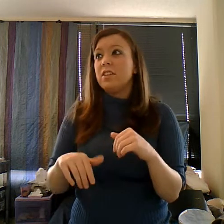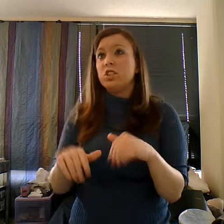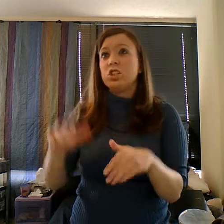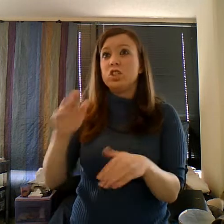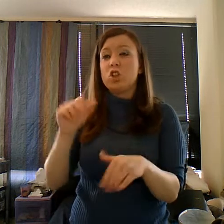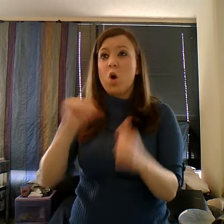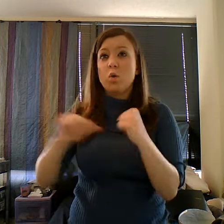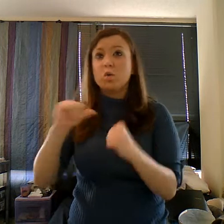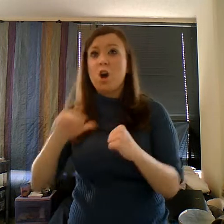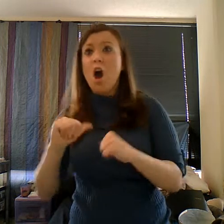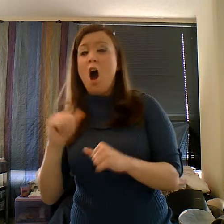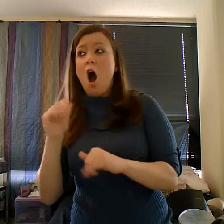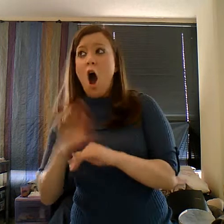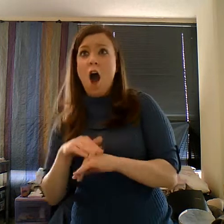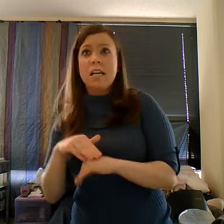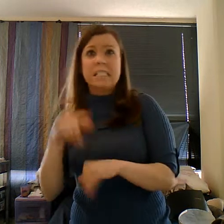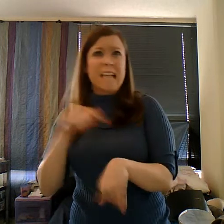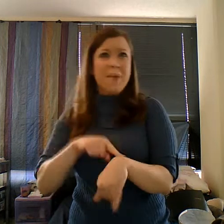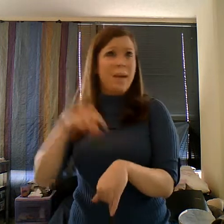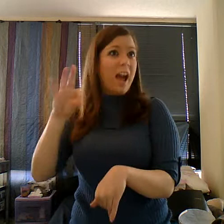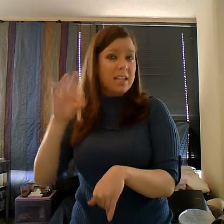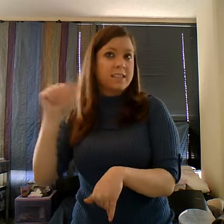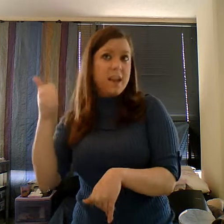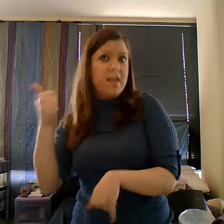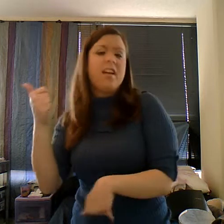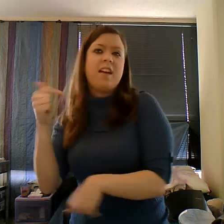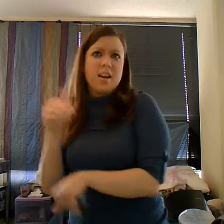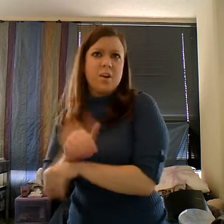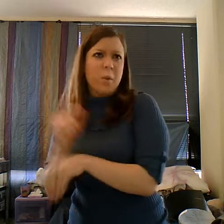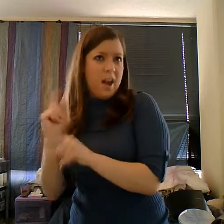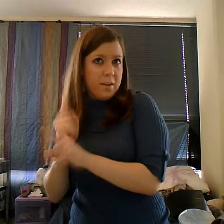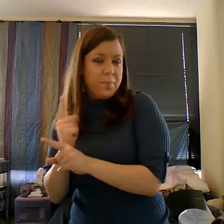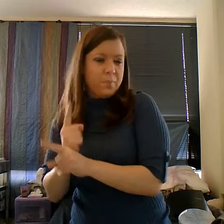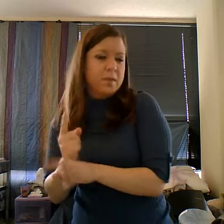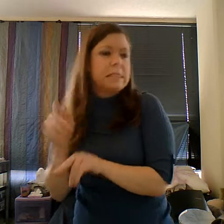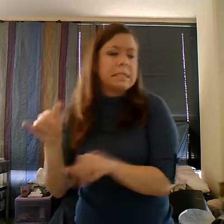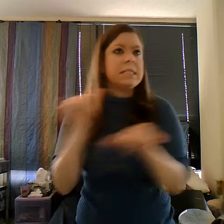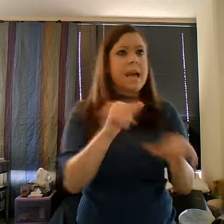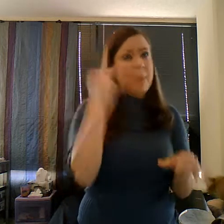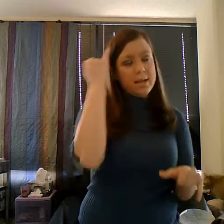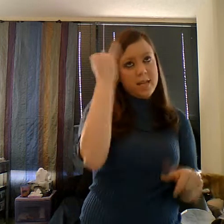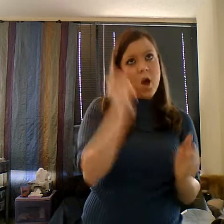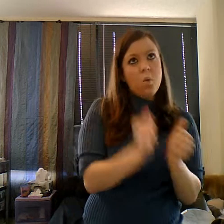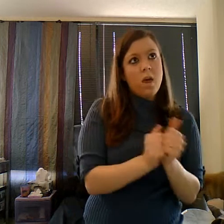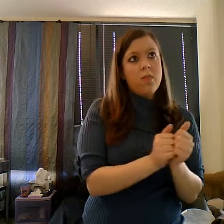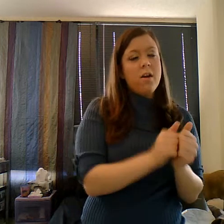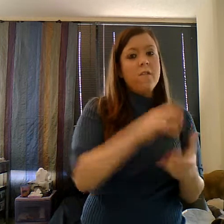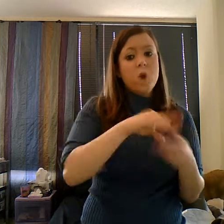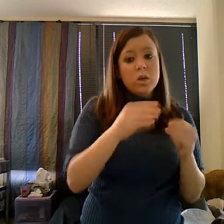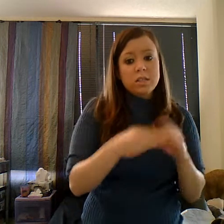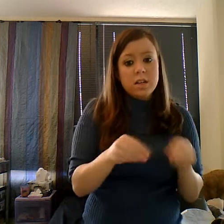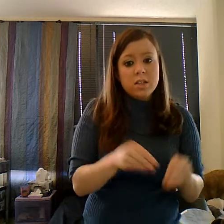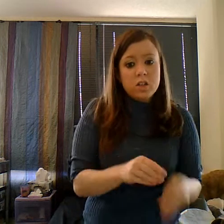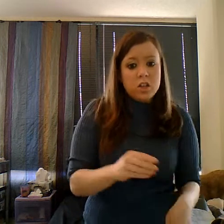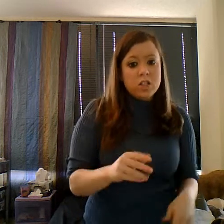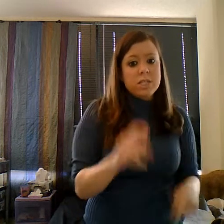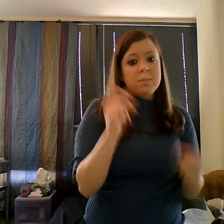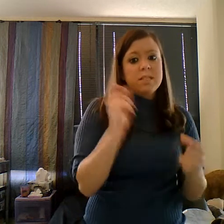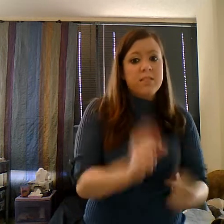So the tales that were told when the little kids were still born or still awake, were, first